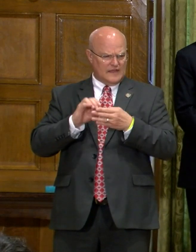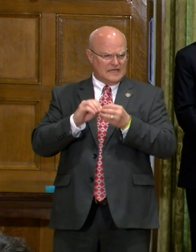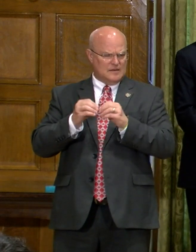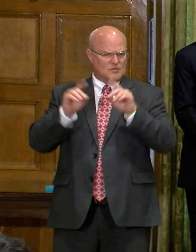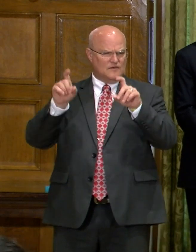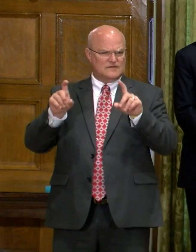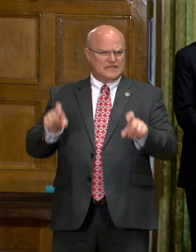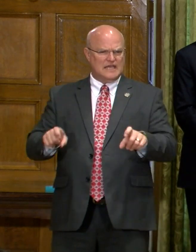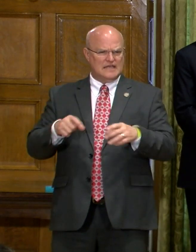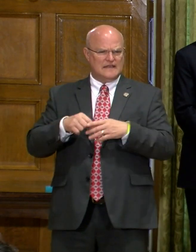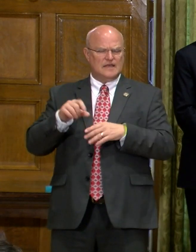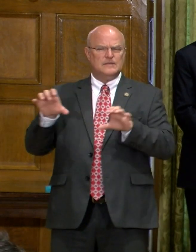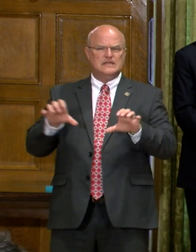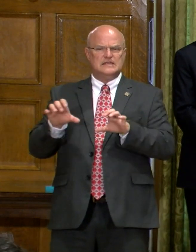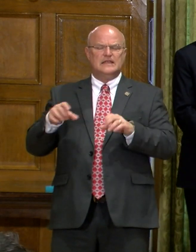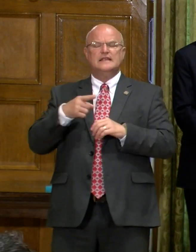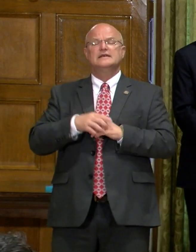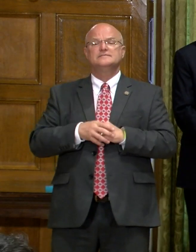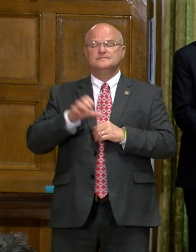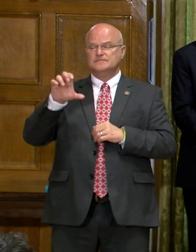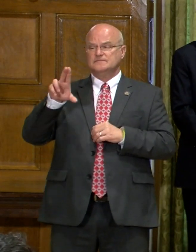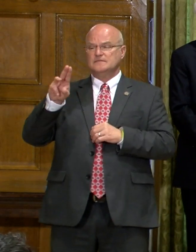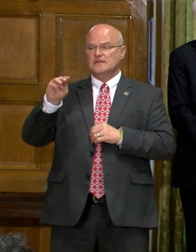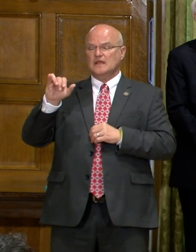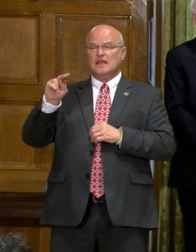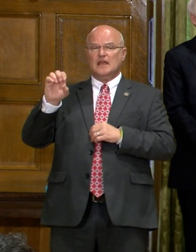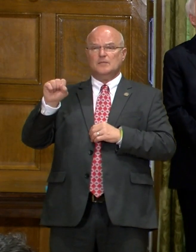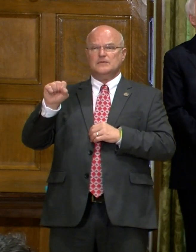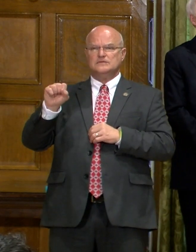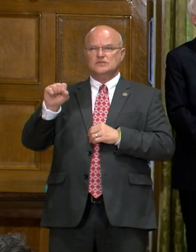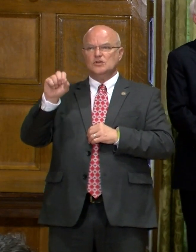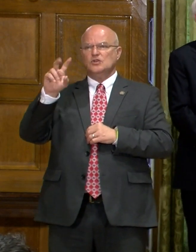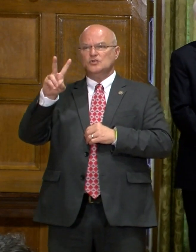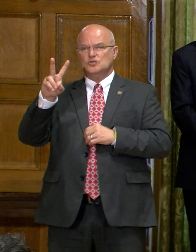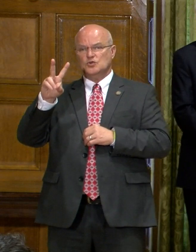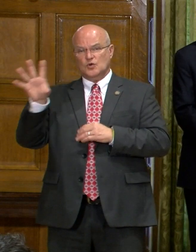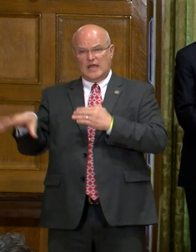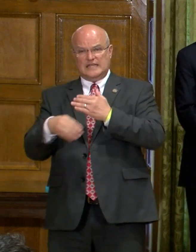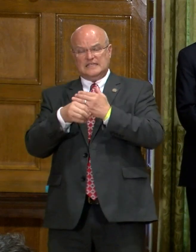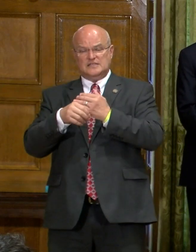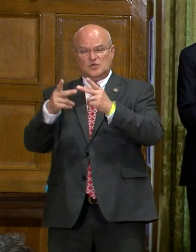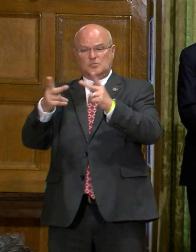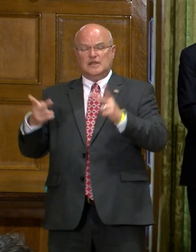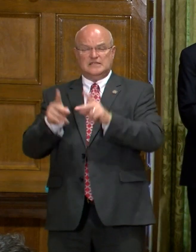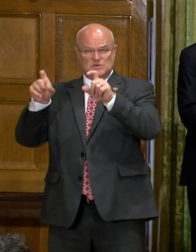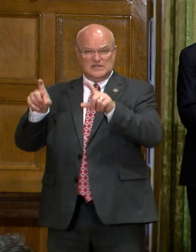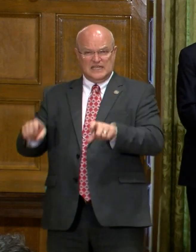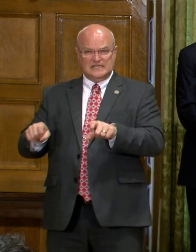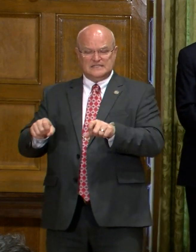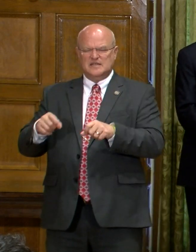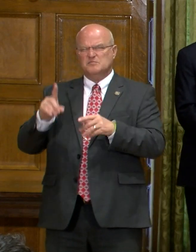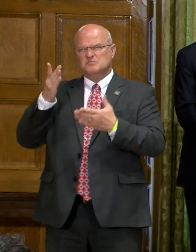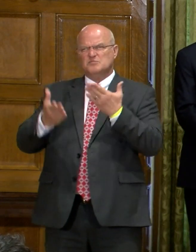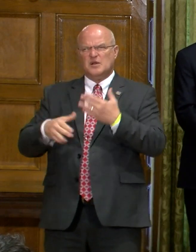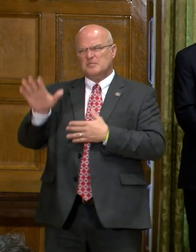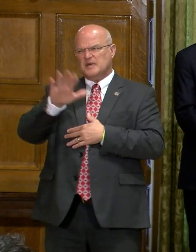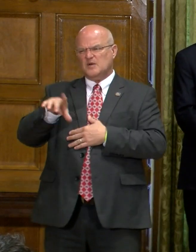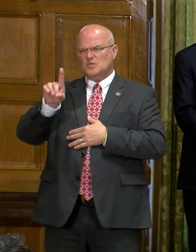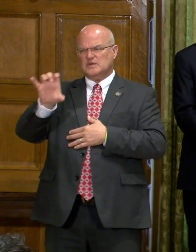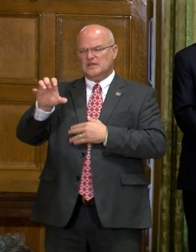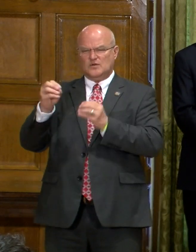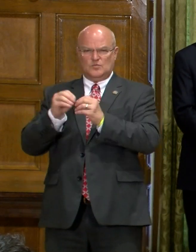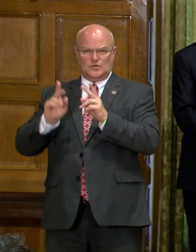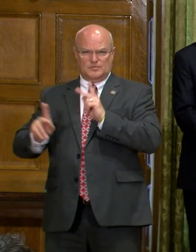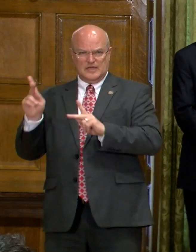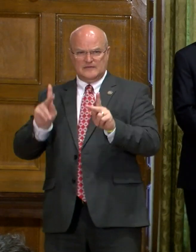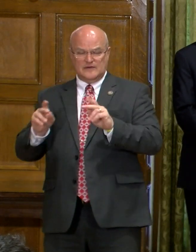number of tests that's right. conducted. At Cummins, there are 2 additional barracks where we are testing, so that's approximately 100